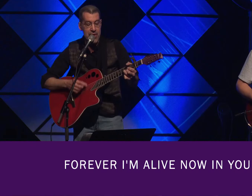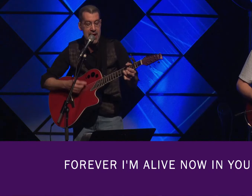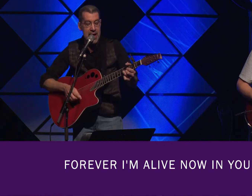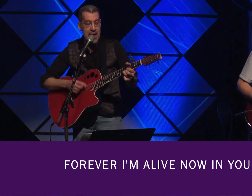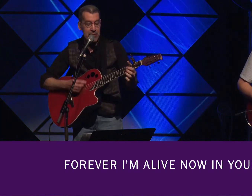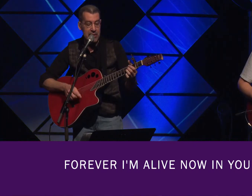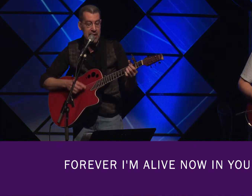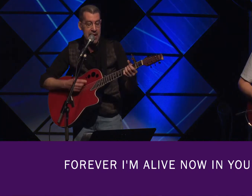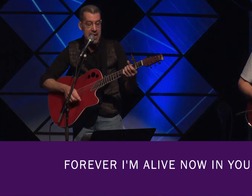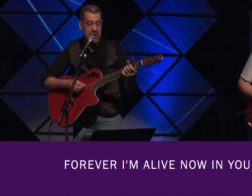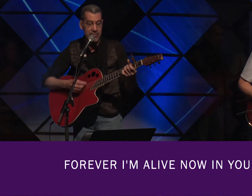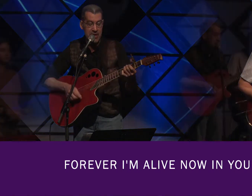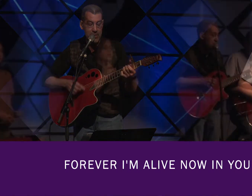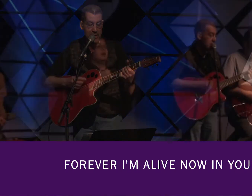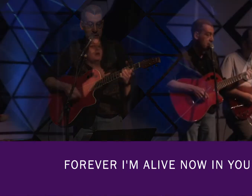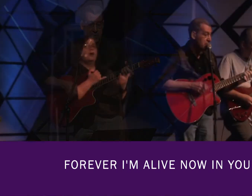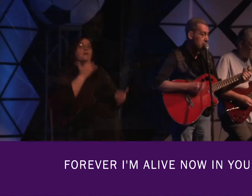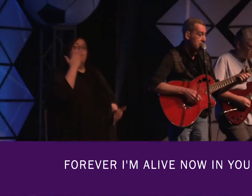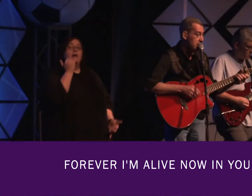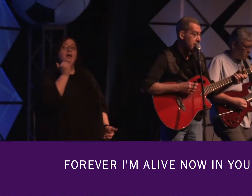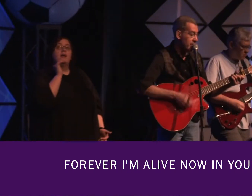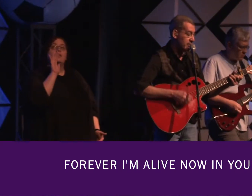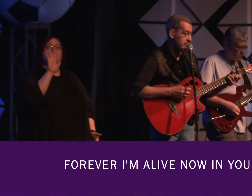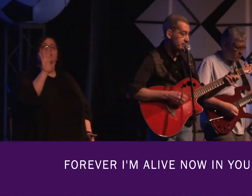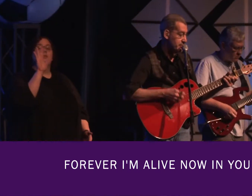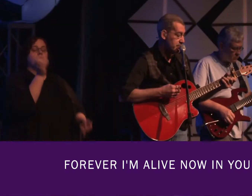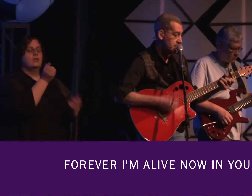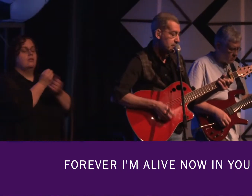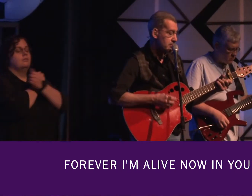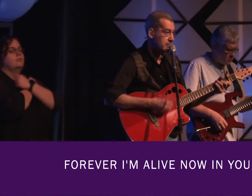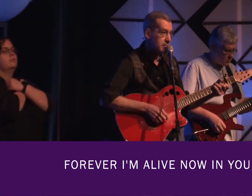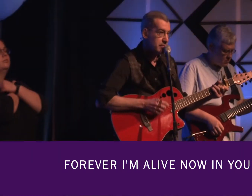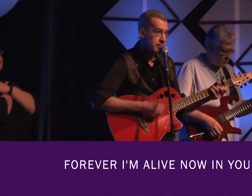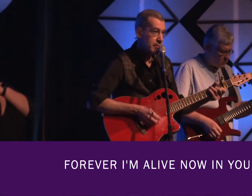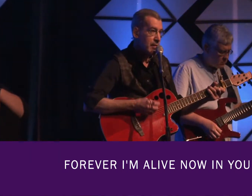Forever I'm alive now in your love.